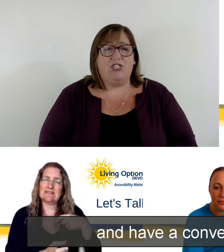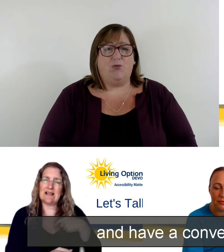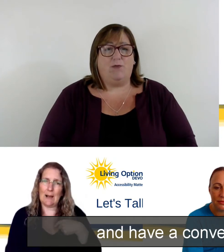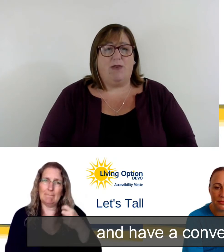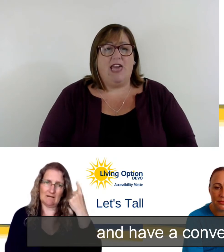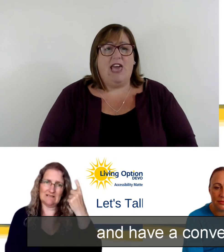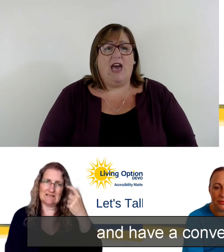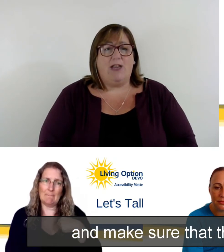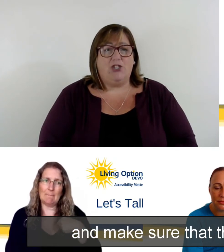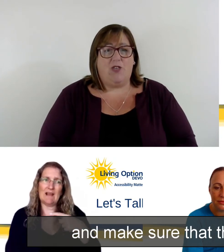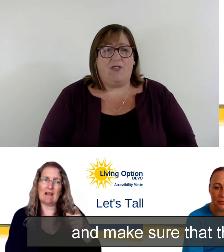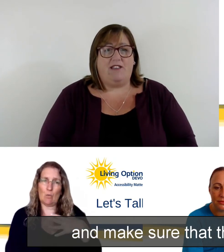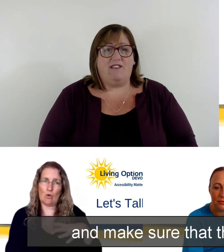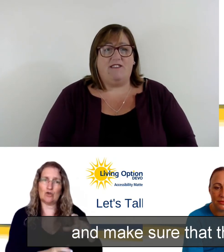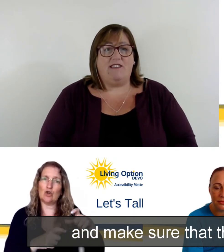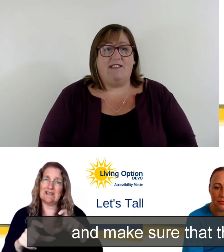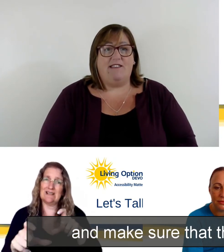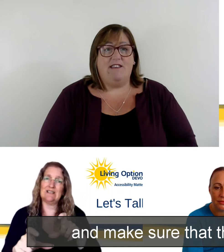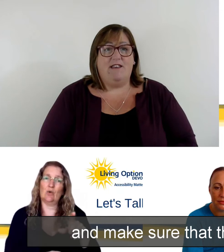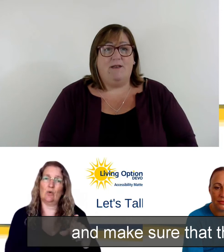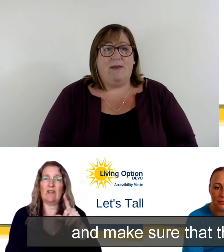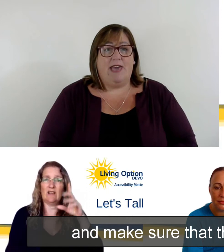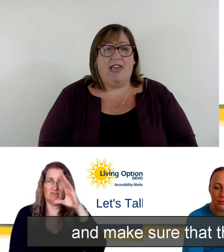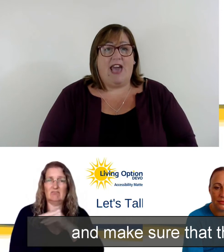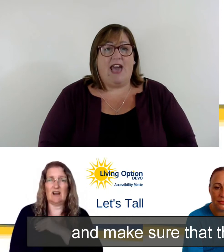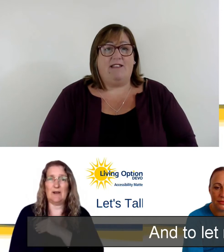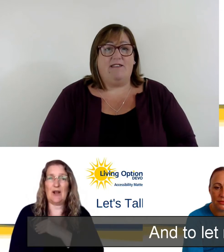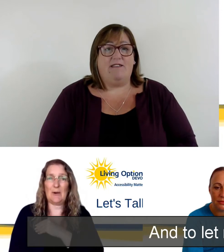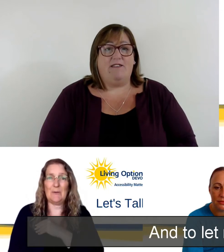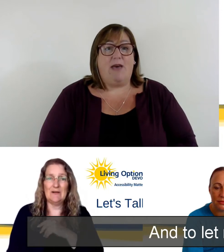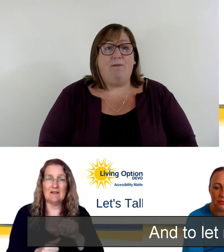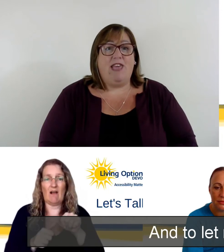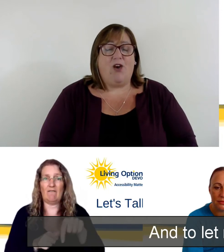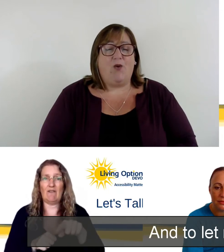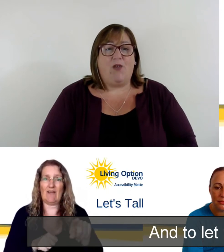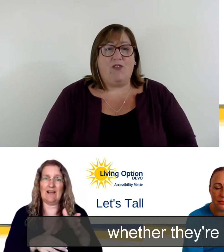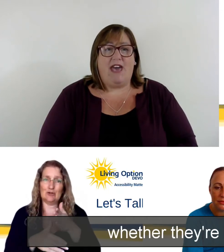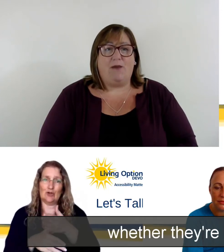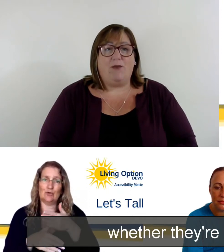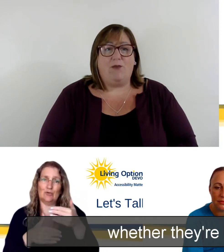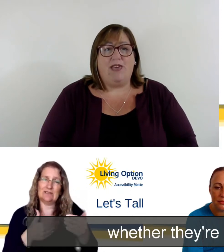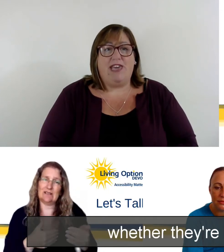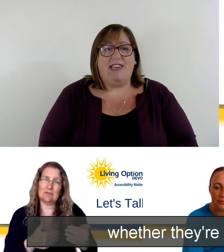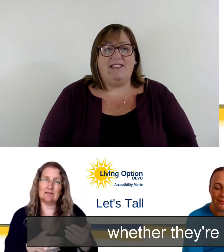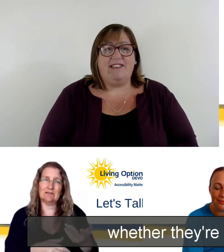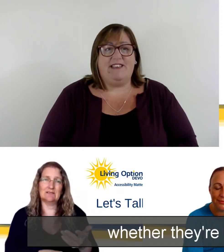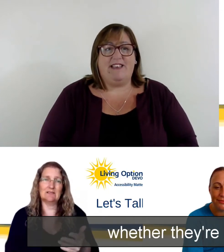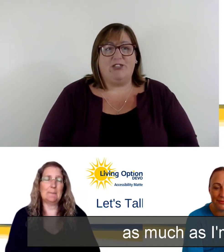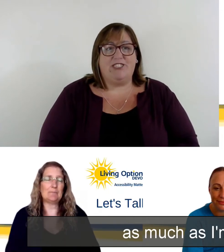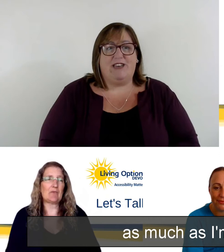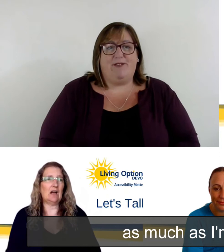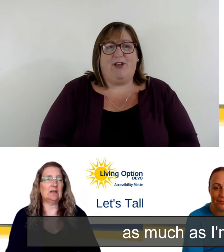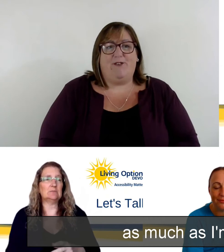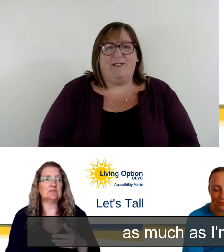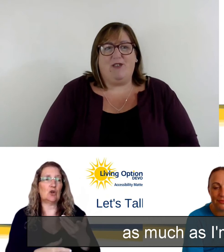have a conversation with me and make sure that they understand me, and to let me know whether they're happy with me as